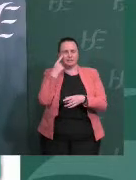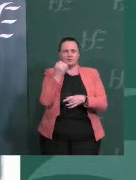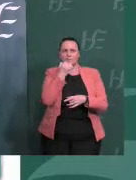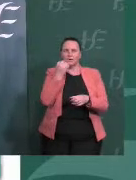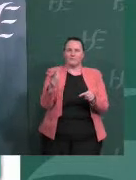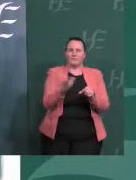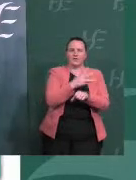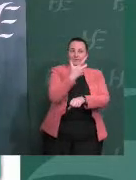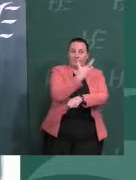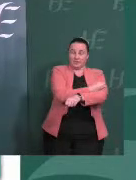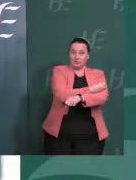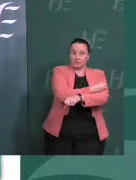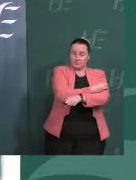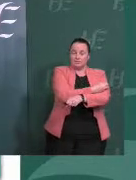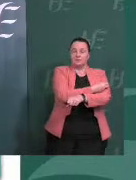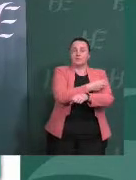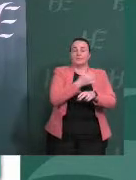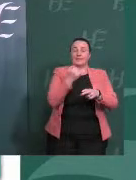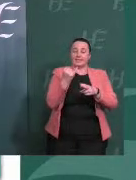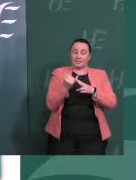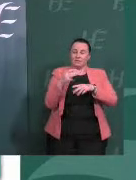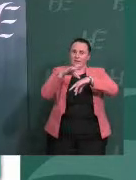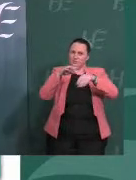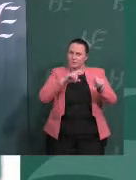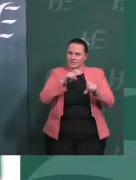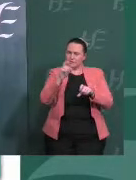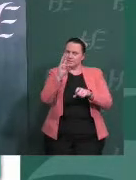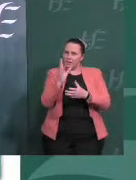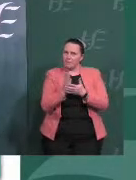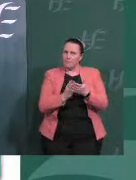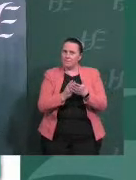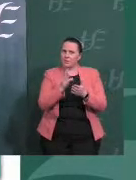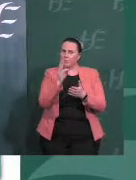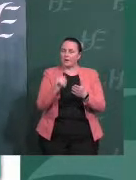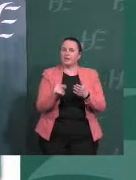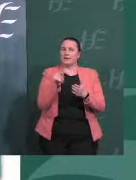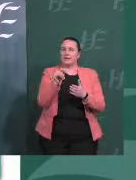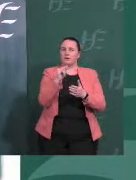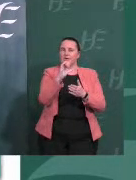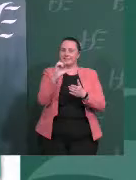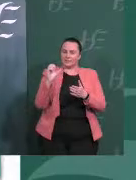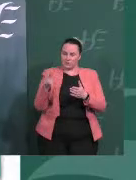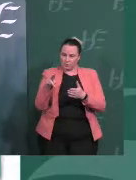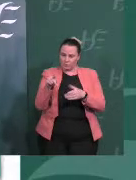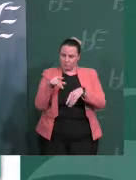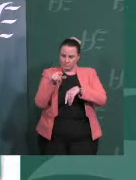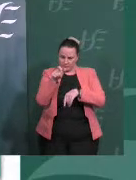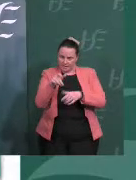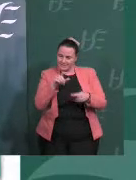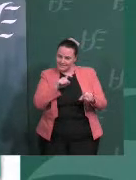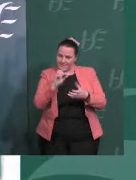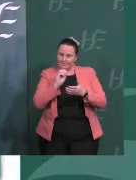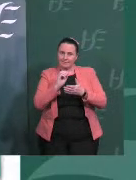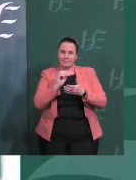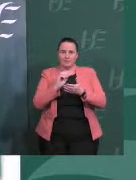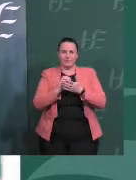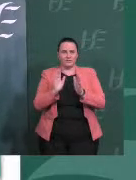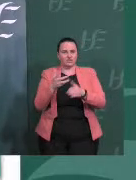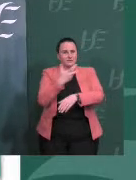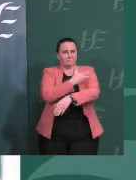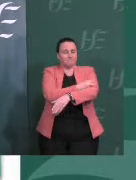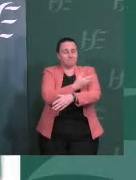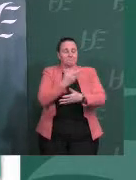fully vaccinated in hospitals? Why is it we're seeing people in ITU who are fully vaccinated? And there is an explanation for this, which